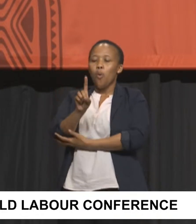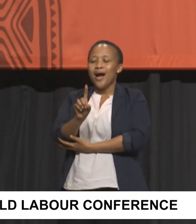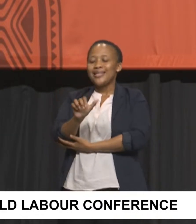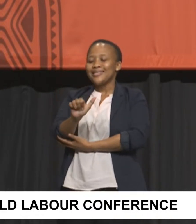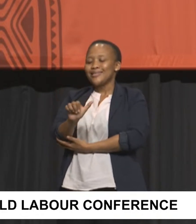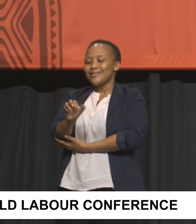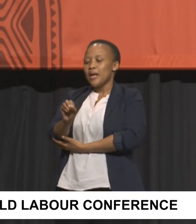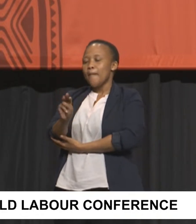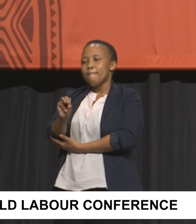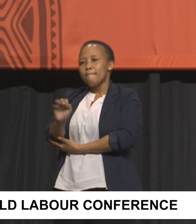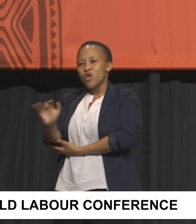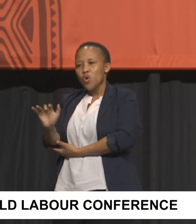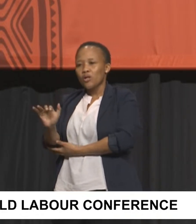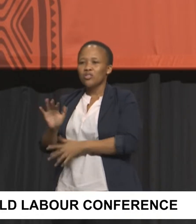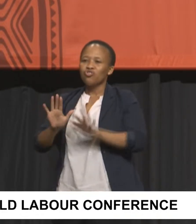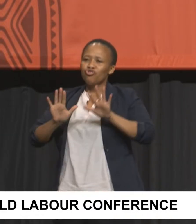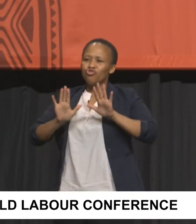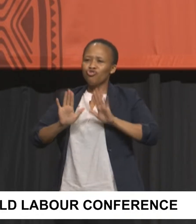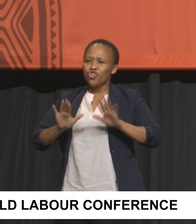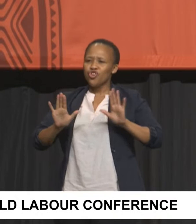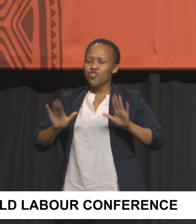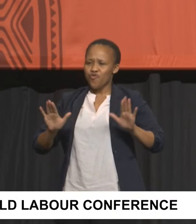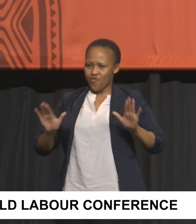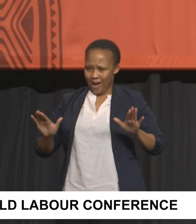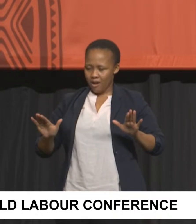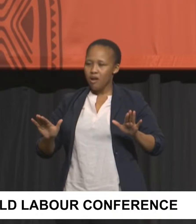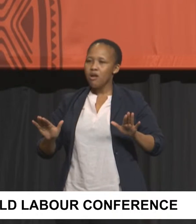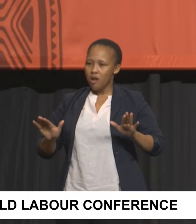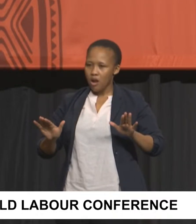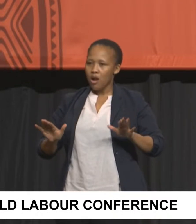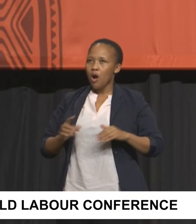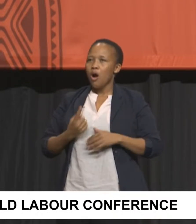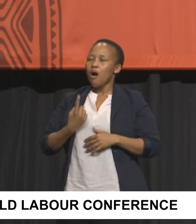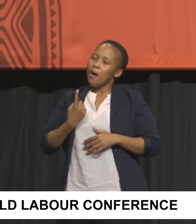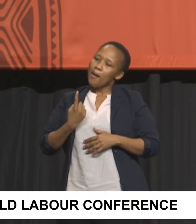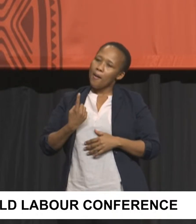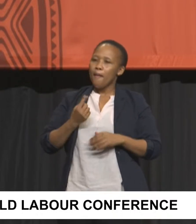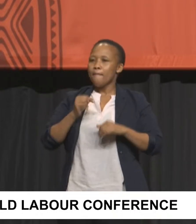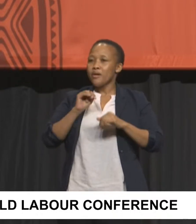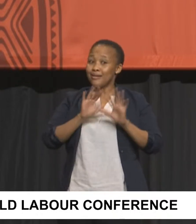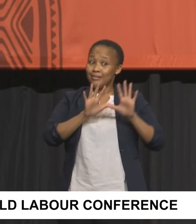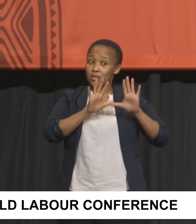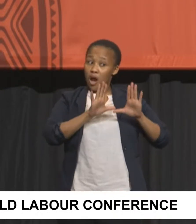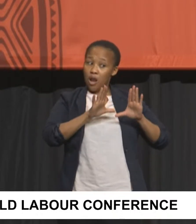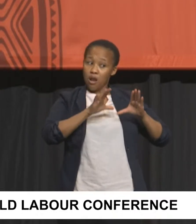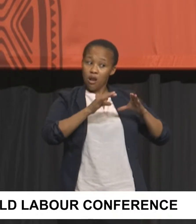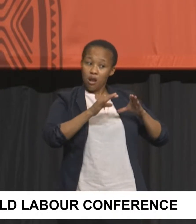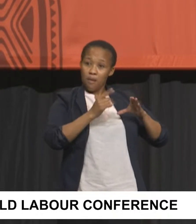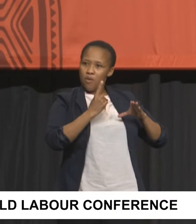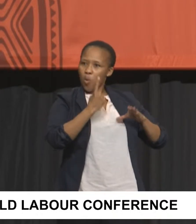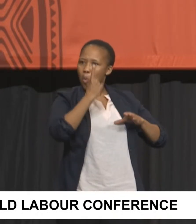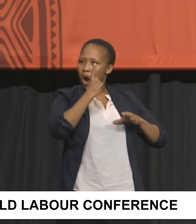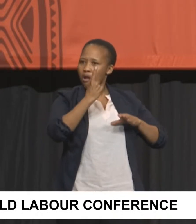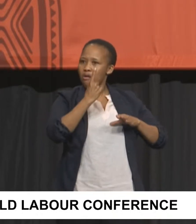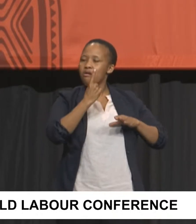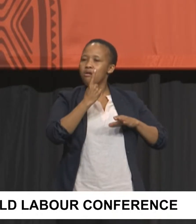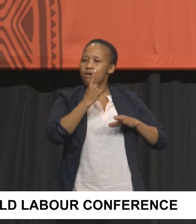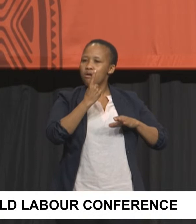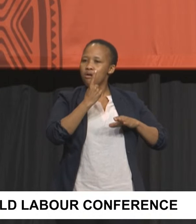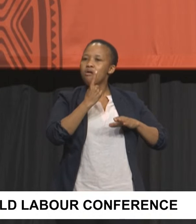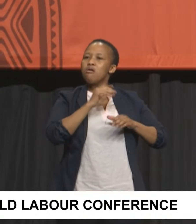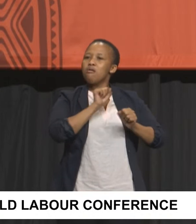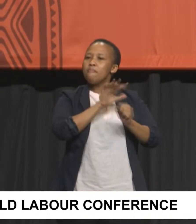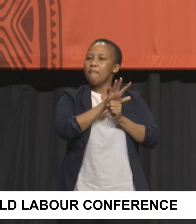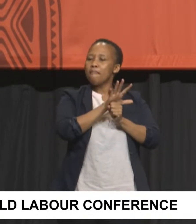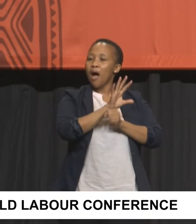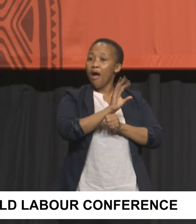million children, almost 1 in 10 worldwide, are still being affected. And we know that there's been a